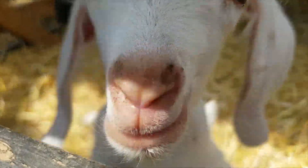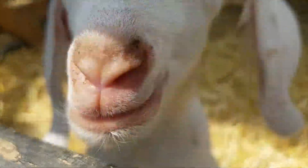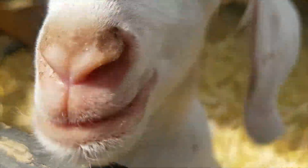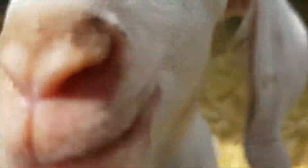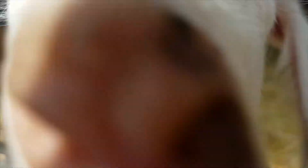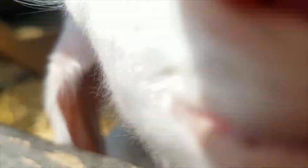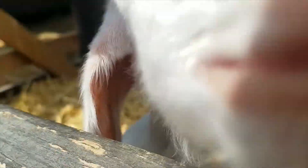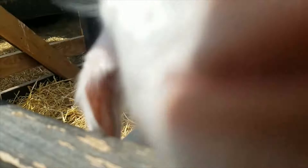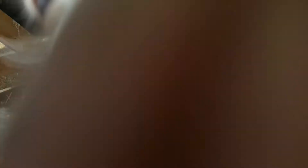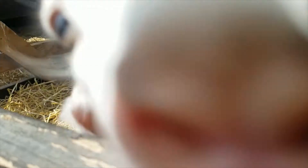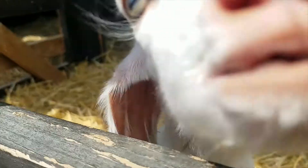Hi,